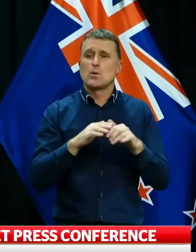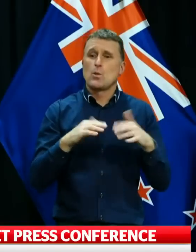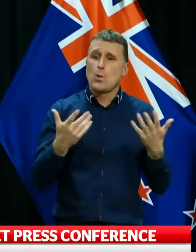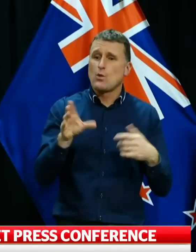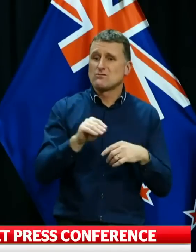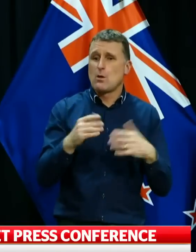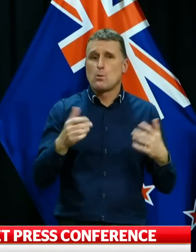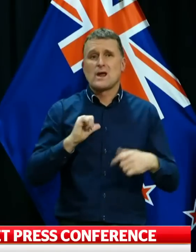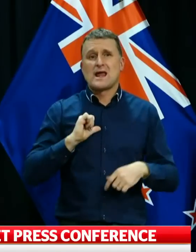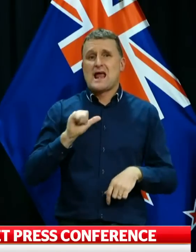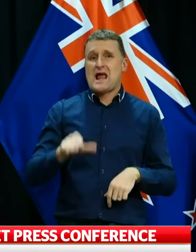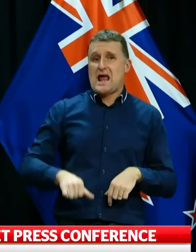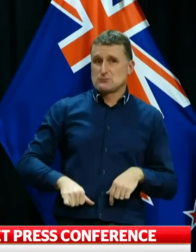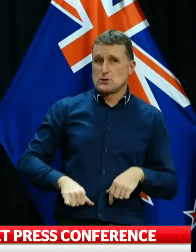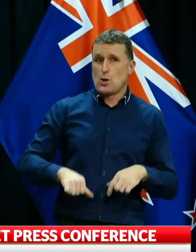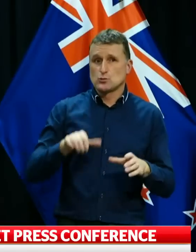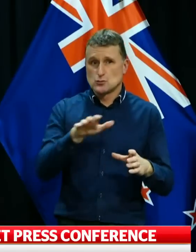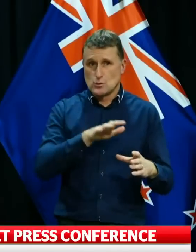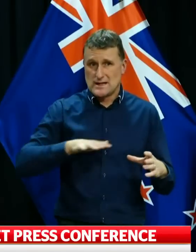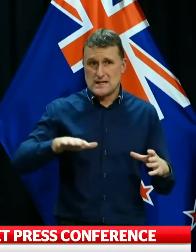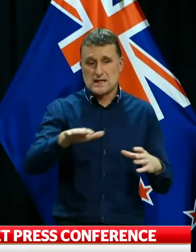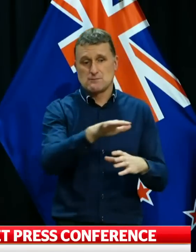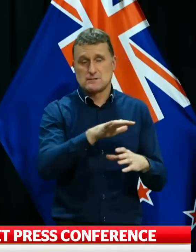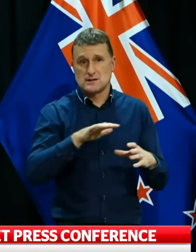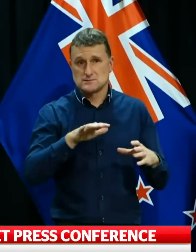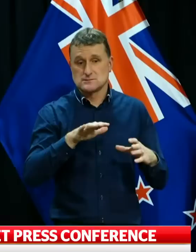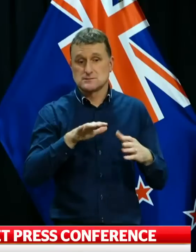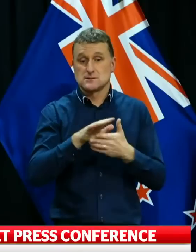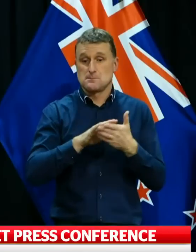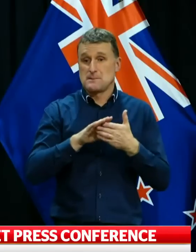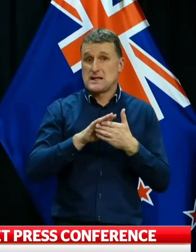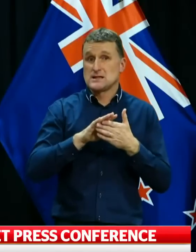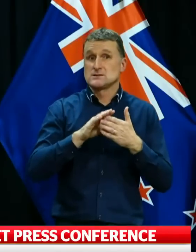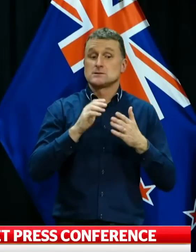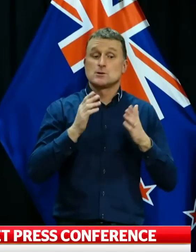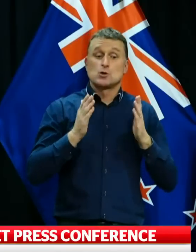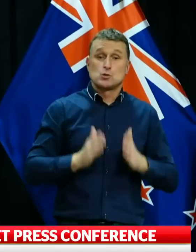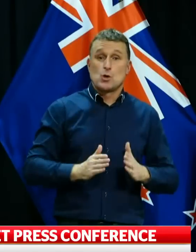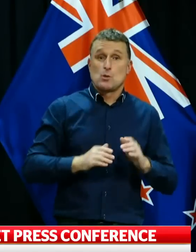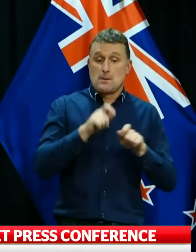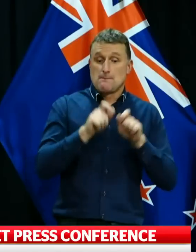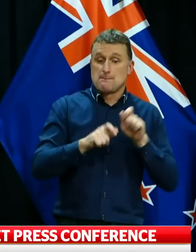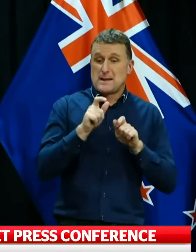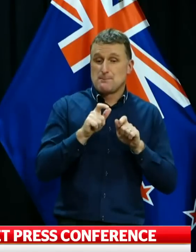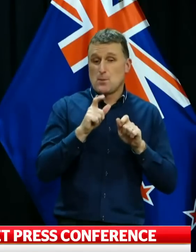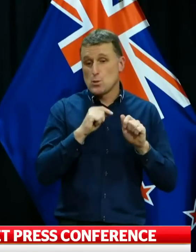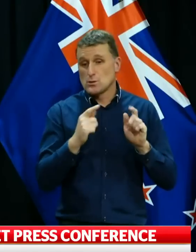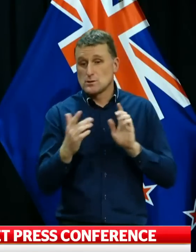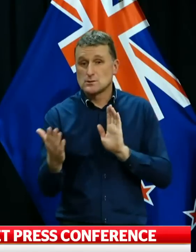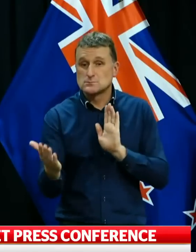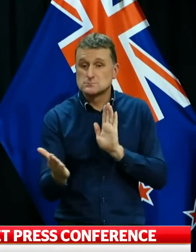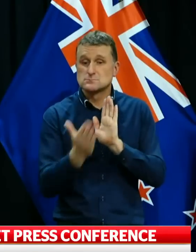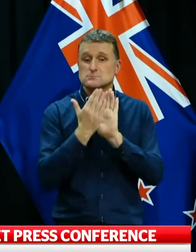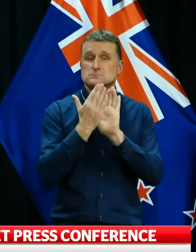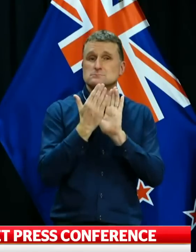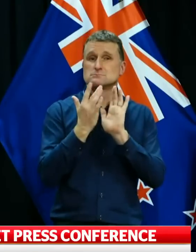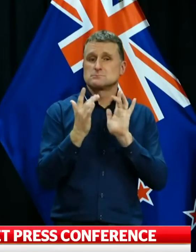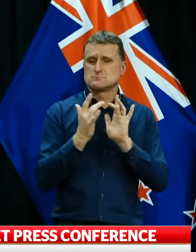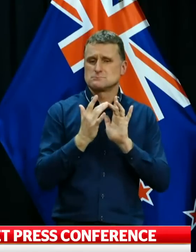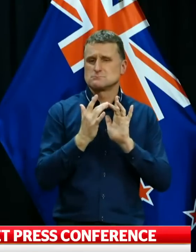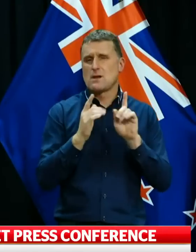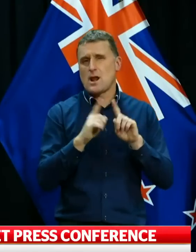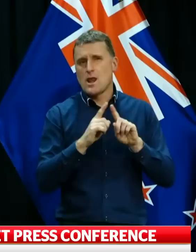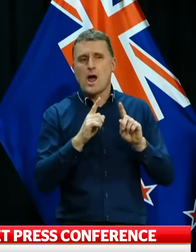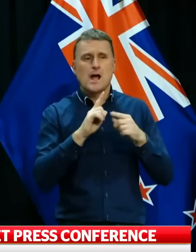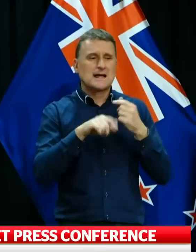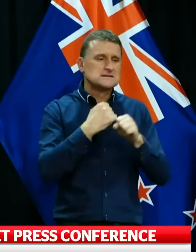other practices can lead to human communities getting monkeypox because of things like deforestation. So